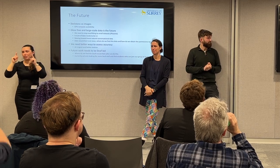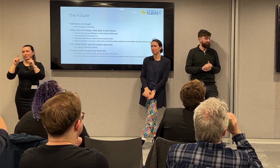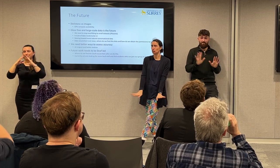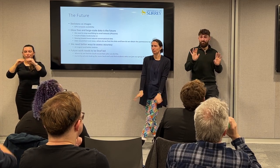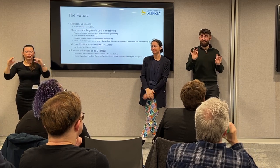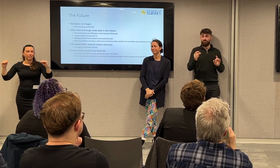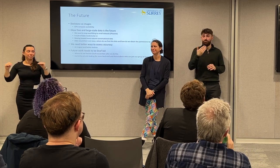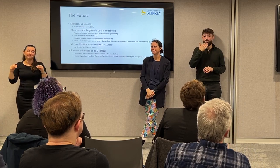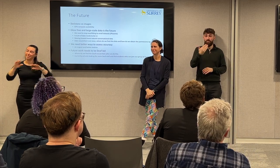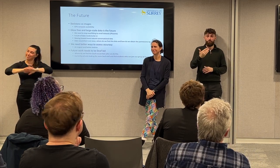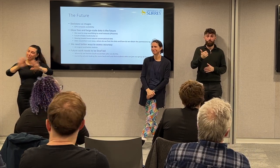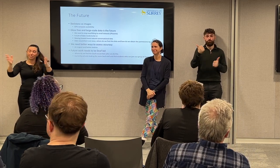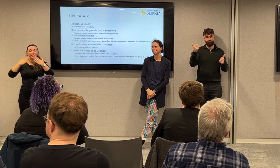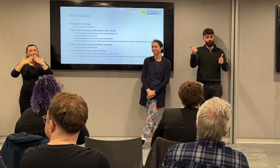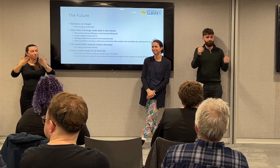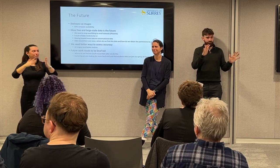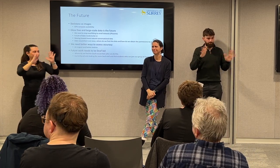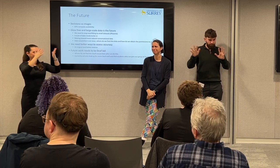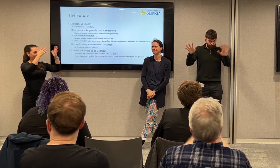it. Thank you.